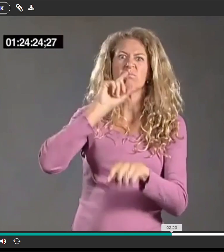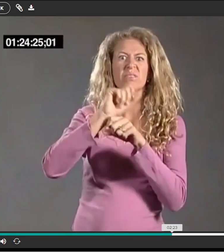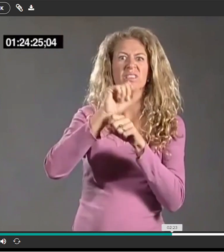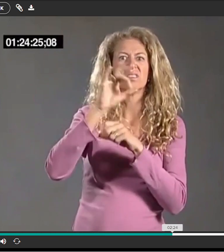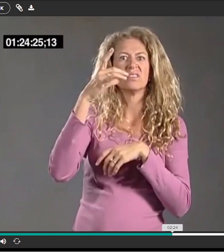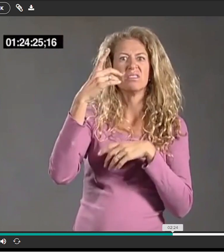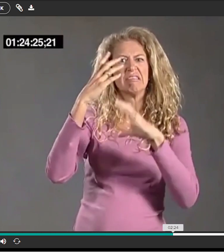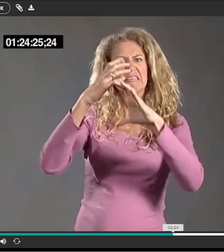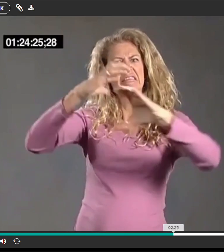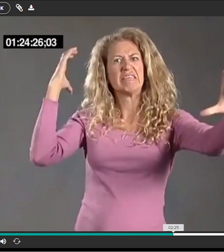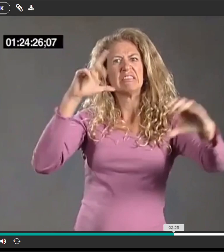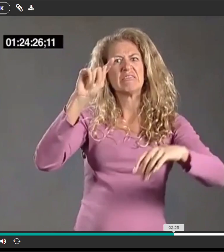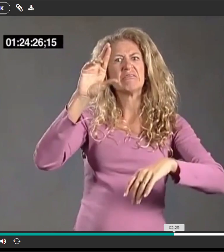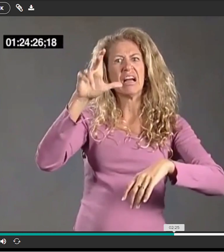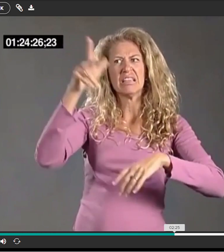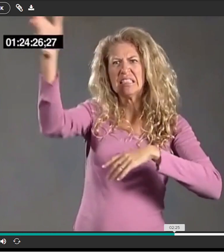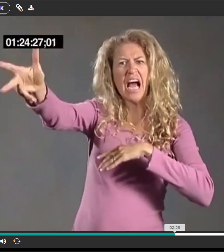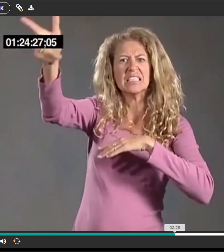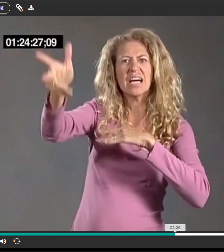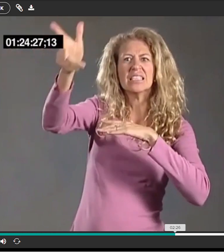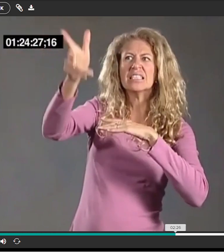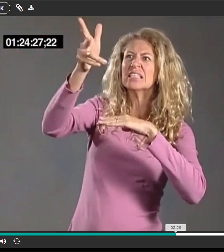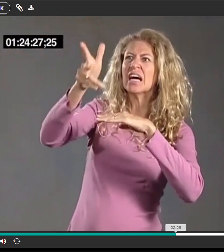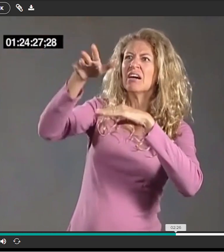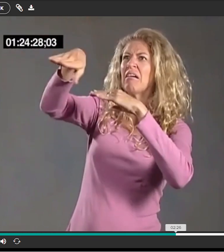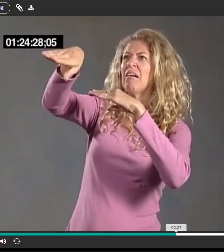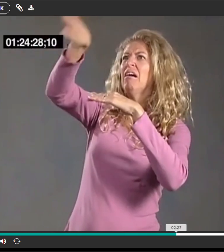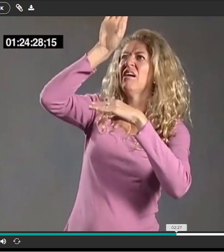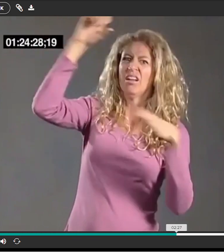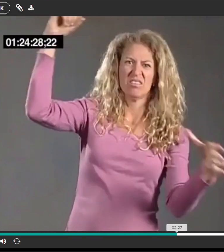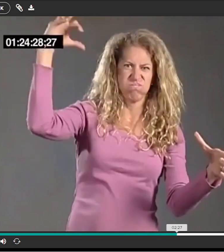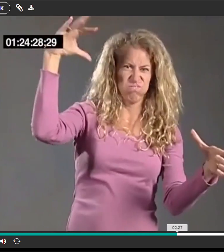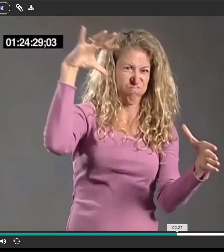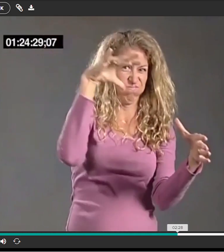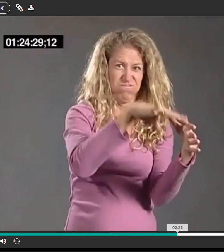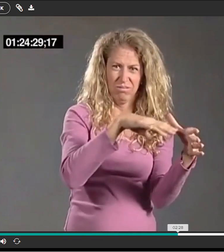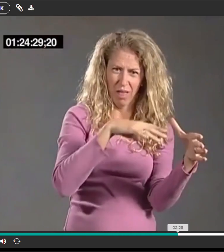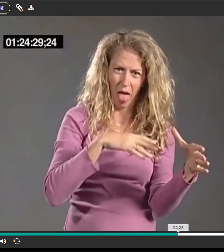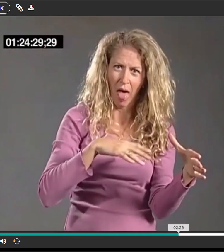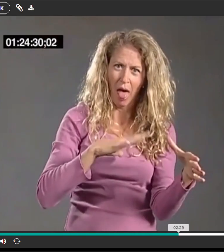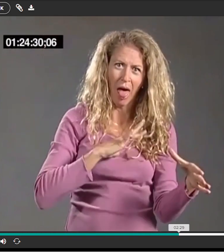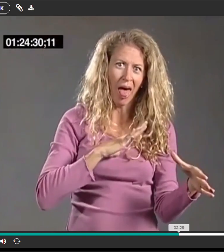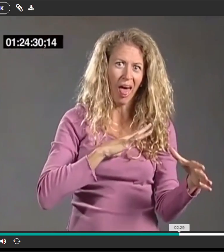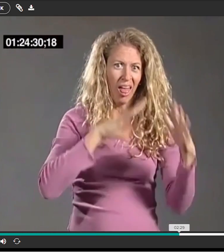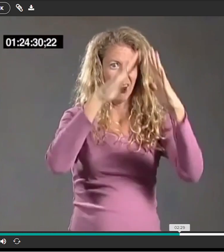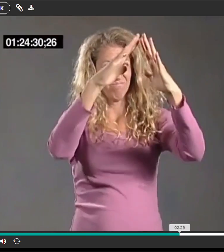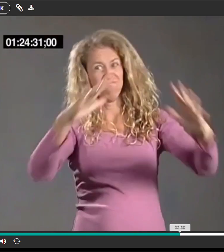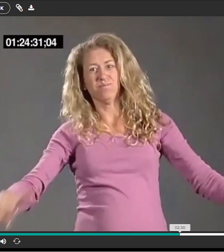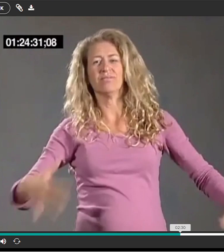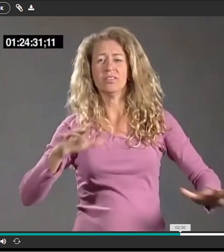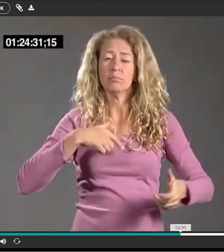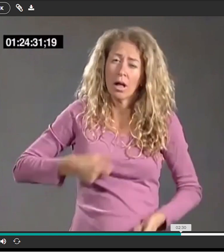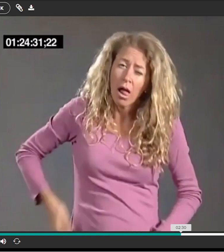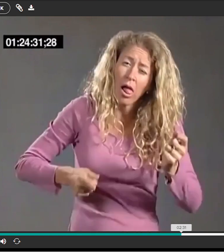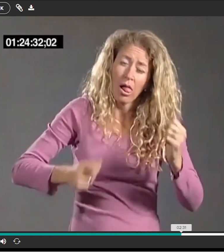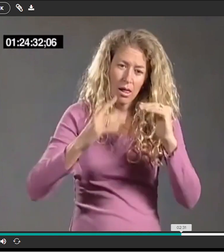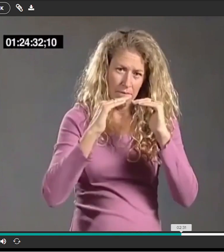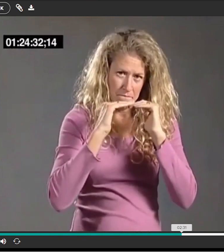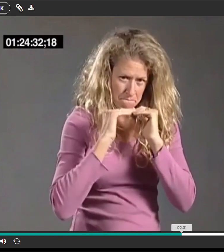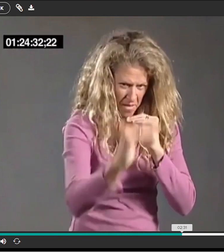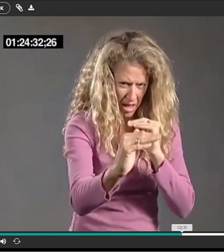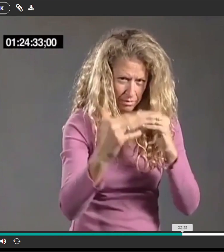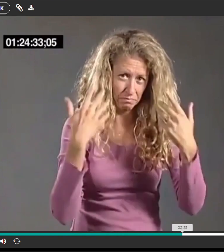specialty soil that would be good for my garden. And they literally brought it in the back of this huge dump truck and dumped it into